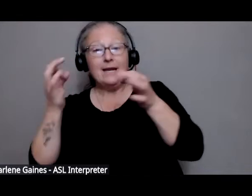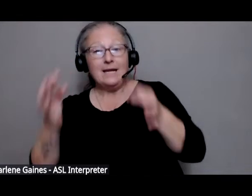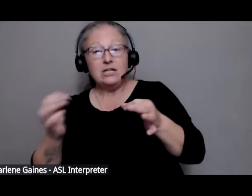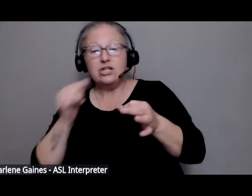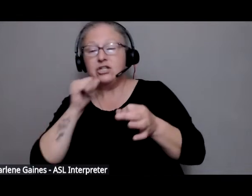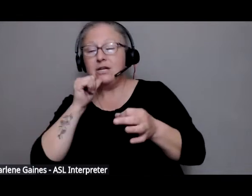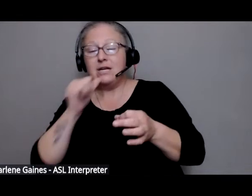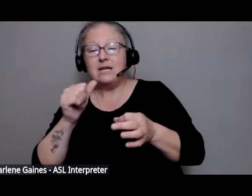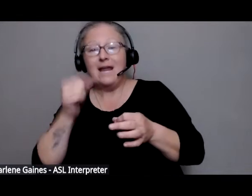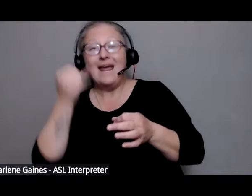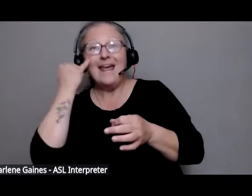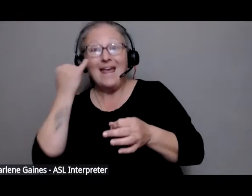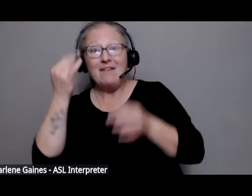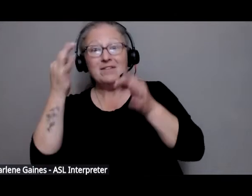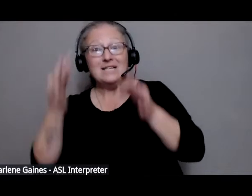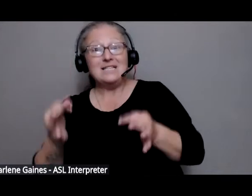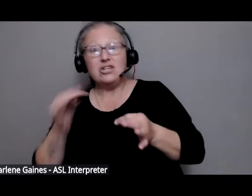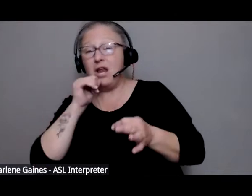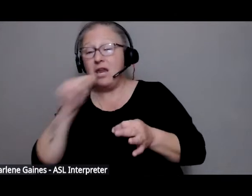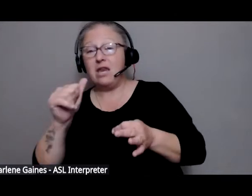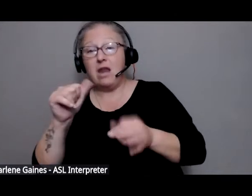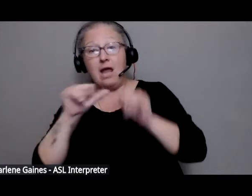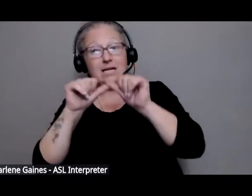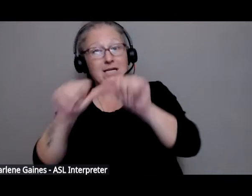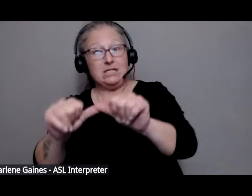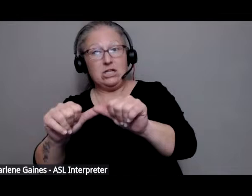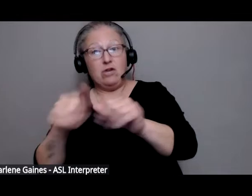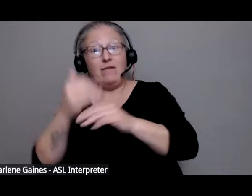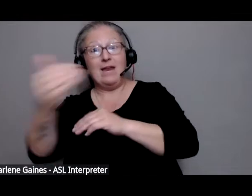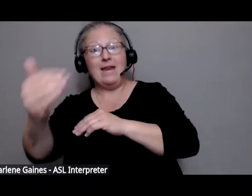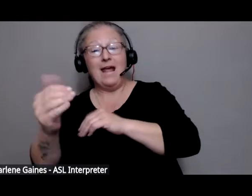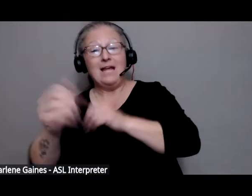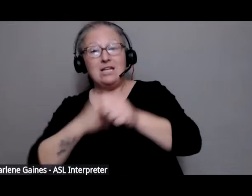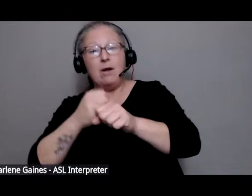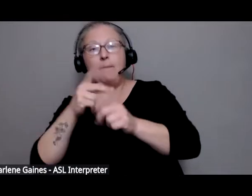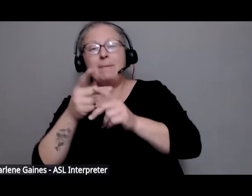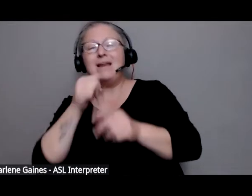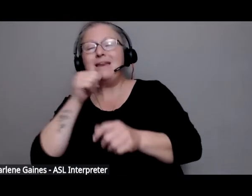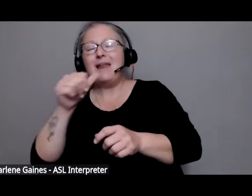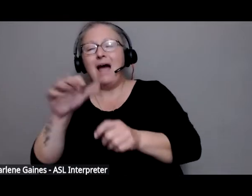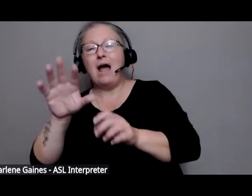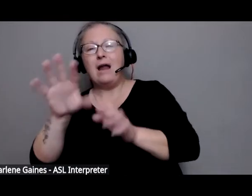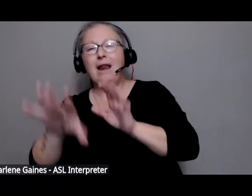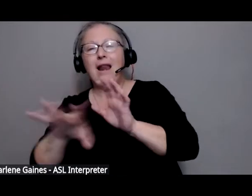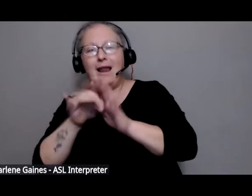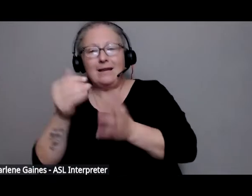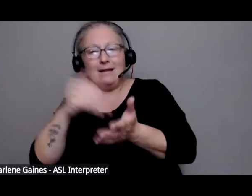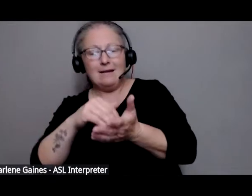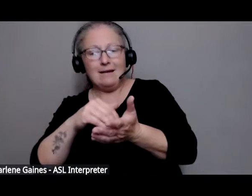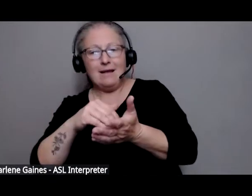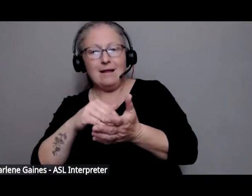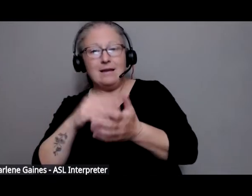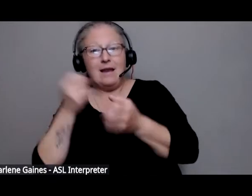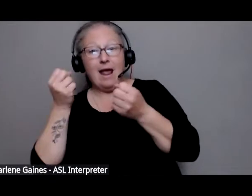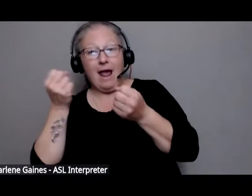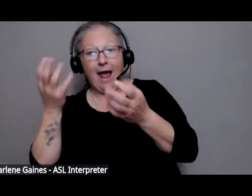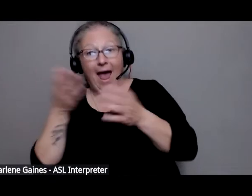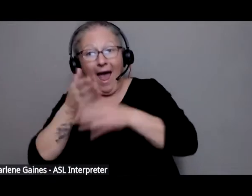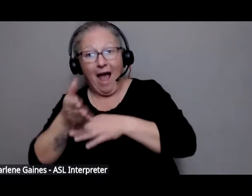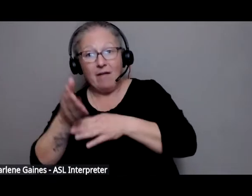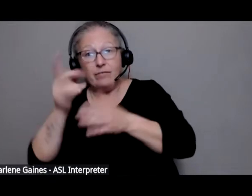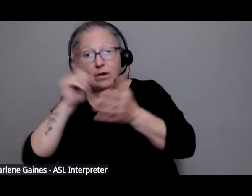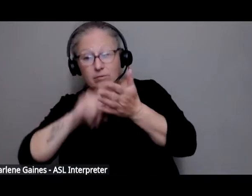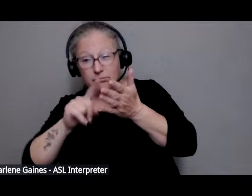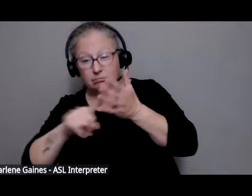not, if the decision is not to continue into the following year, it's called a non-reelect. And after a multifaceted, in-depth examination of